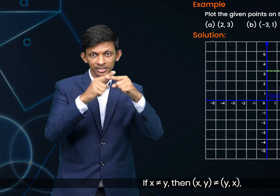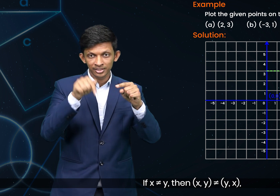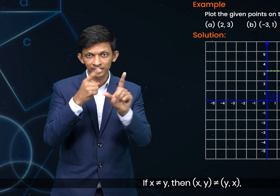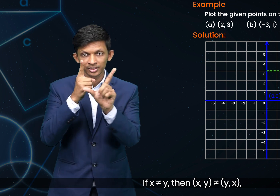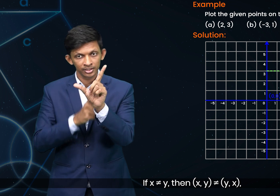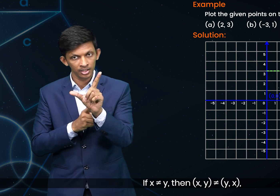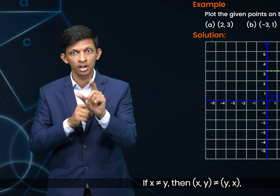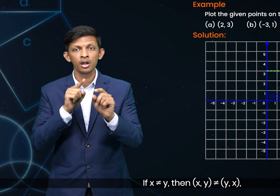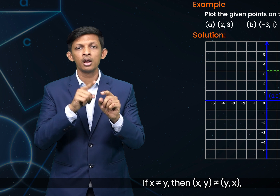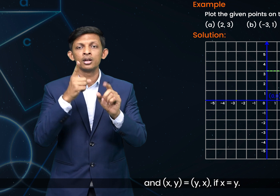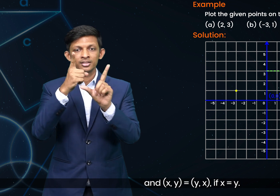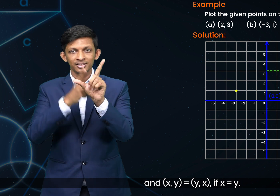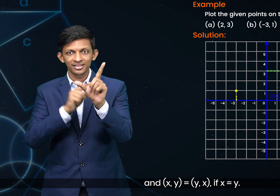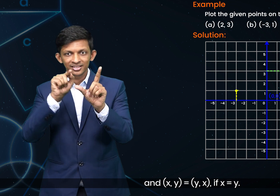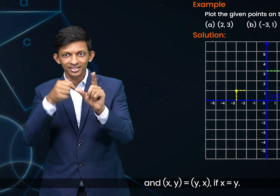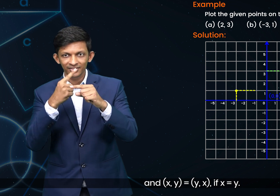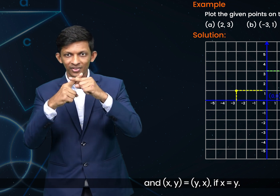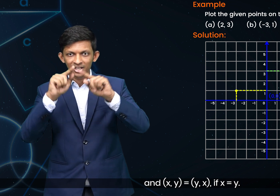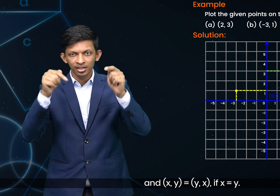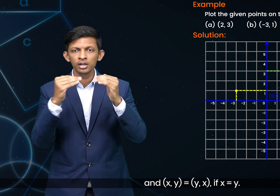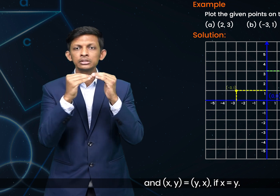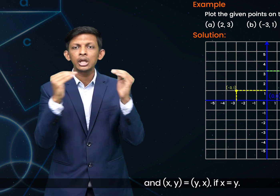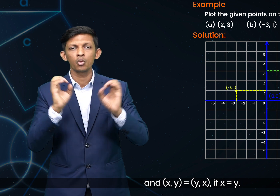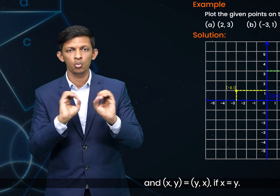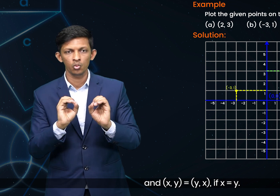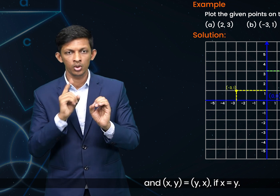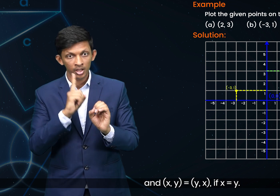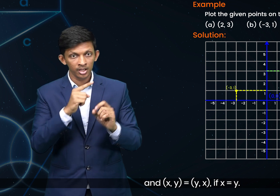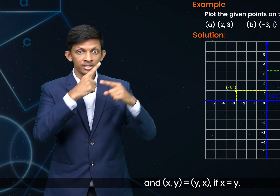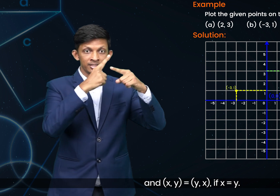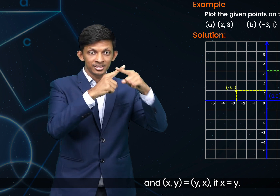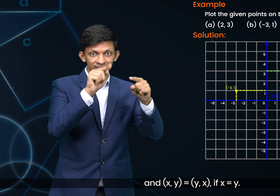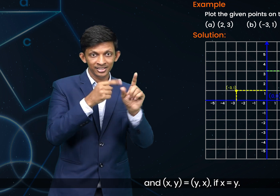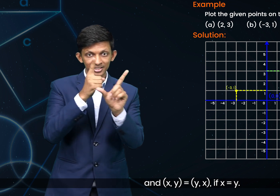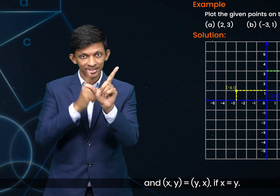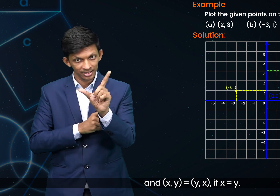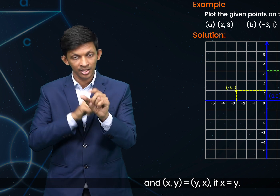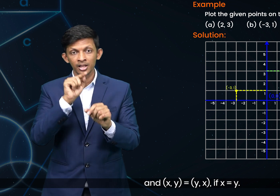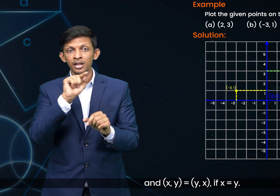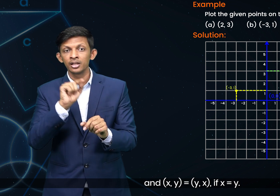x, and x, y is equal to y, x if x equal to